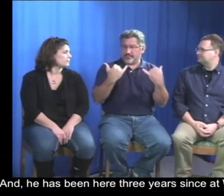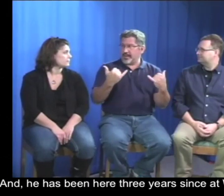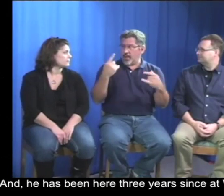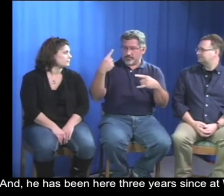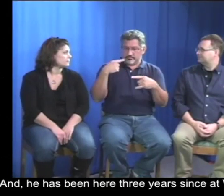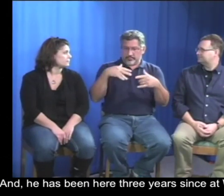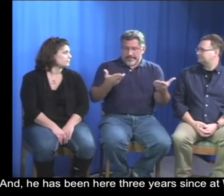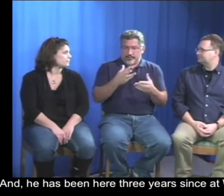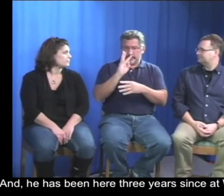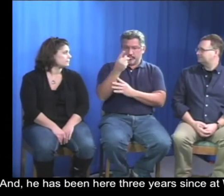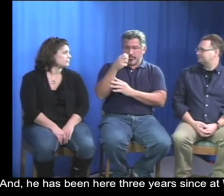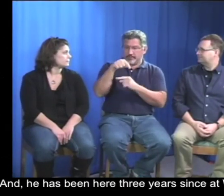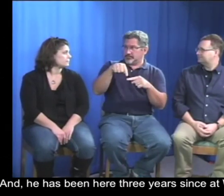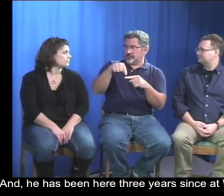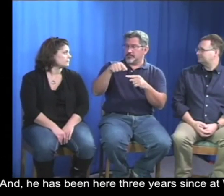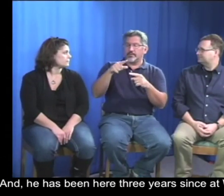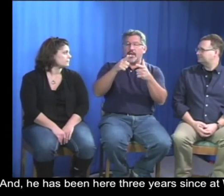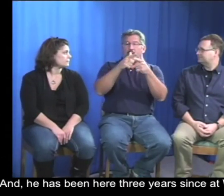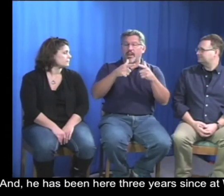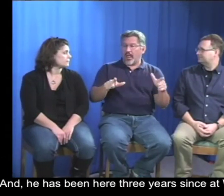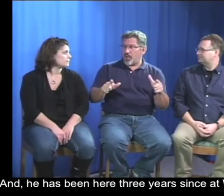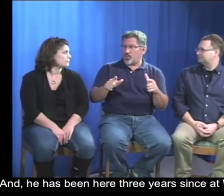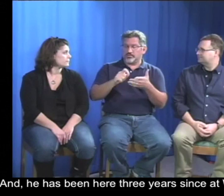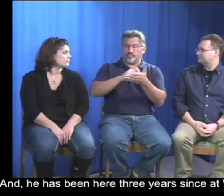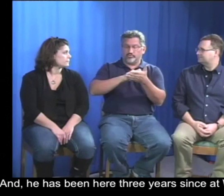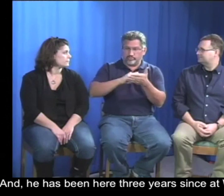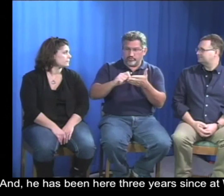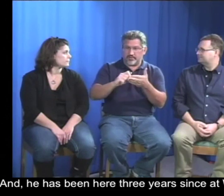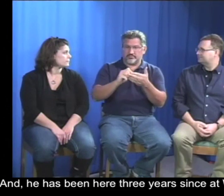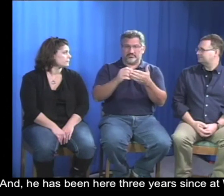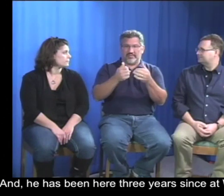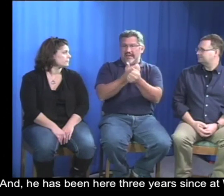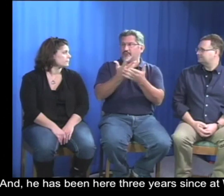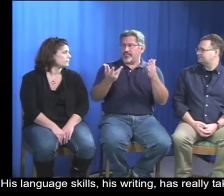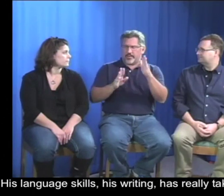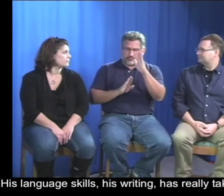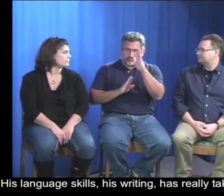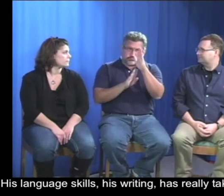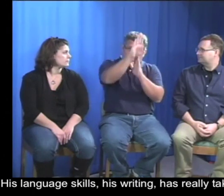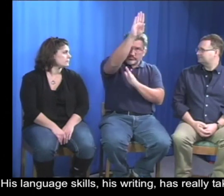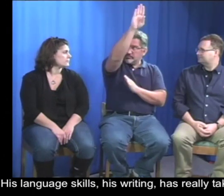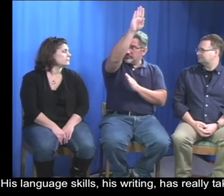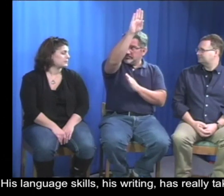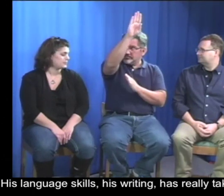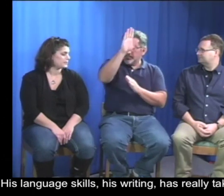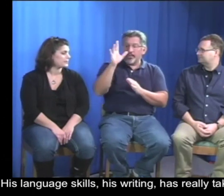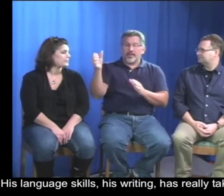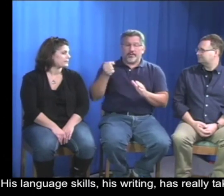And he's been here 3 years since at WPSD. His language skills, his writing has really taken